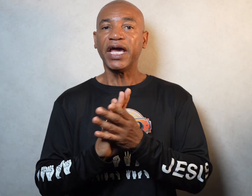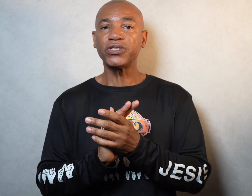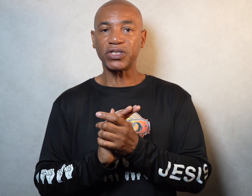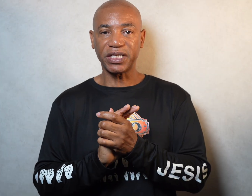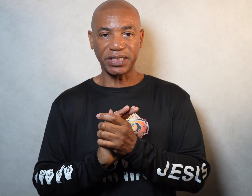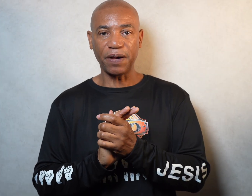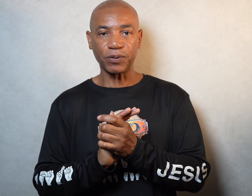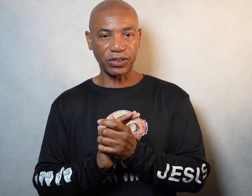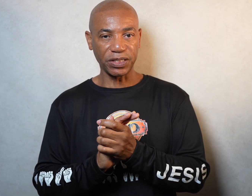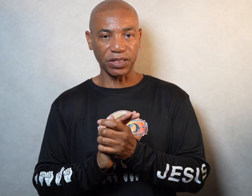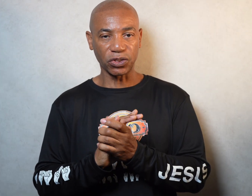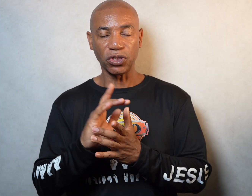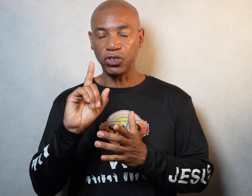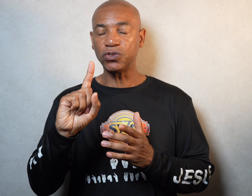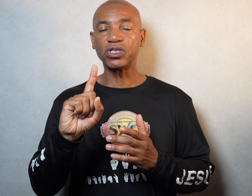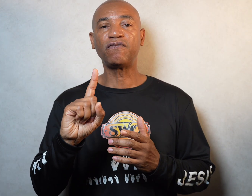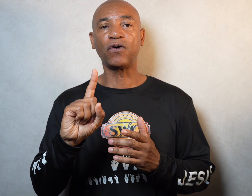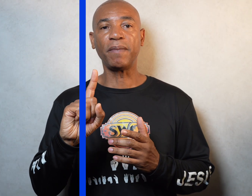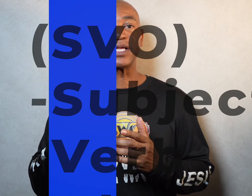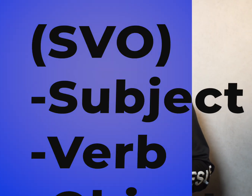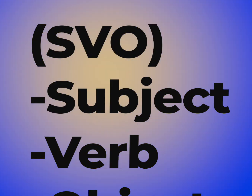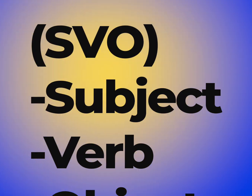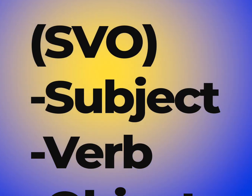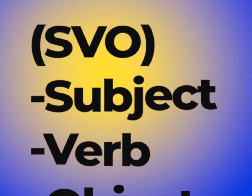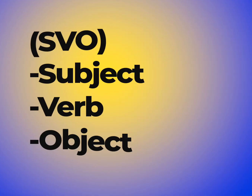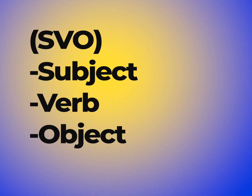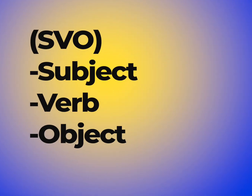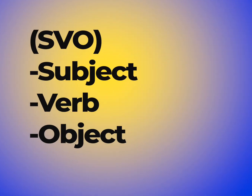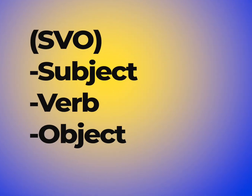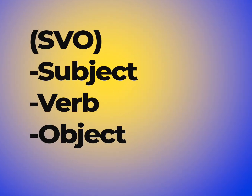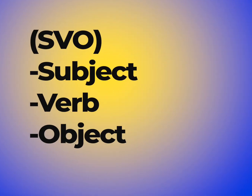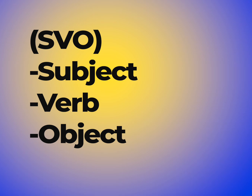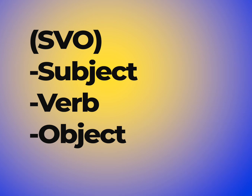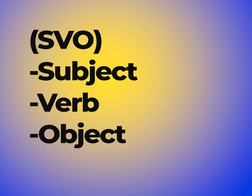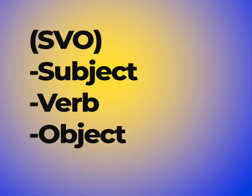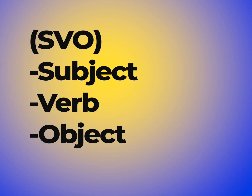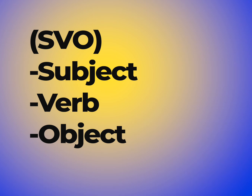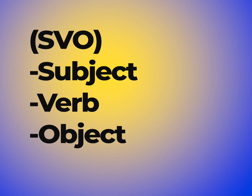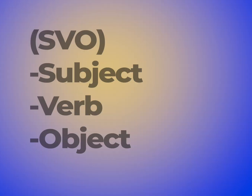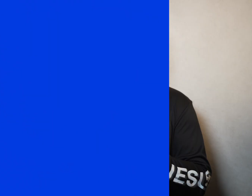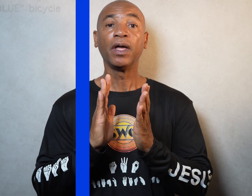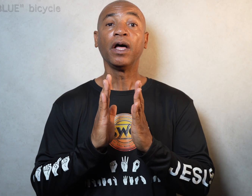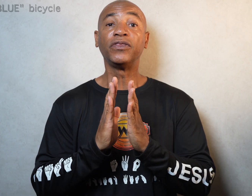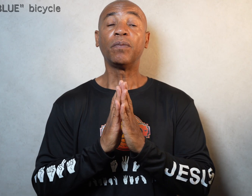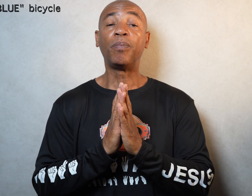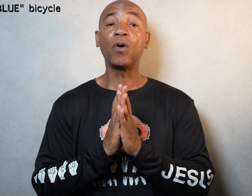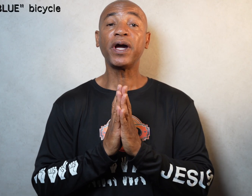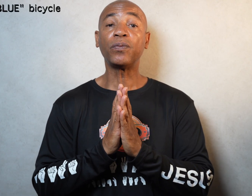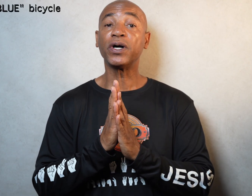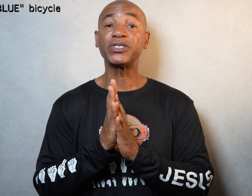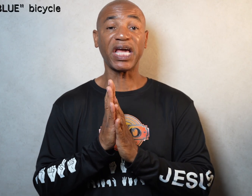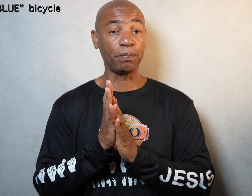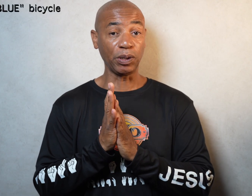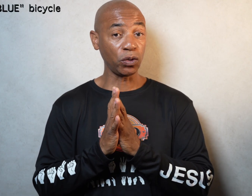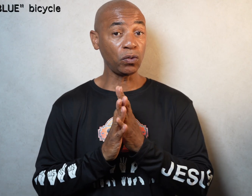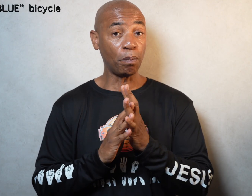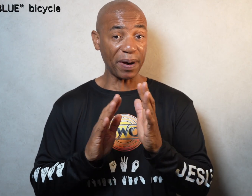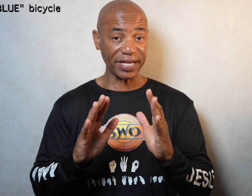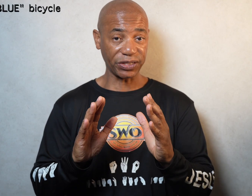Here's an example sentence using the format subject, verb, object. The boy wants a blue